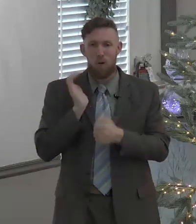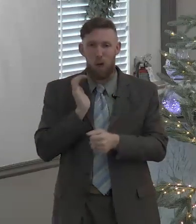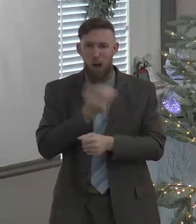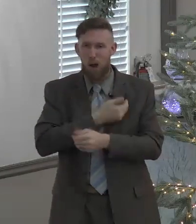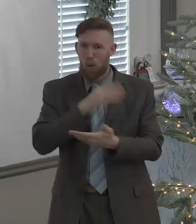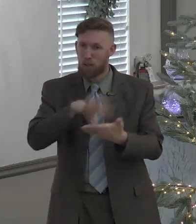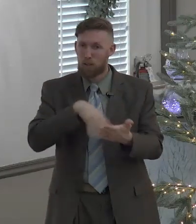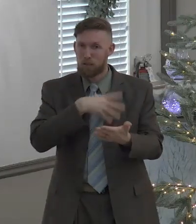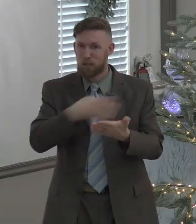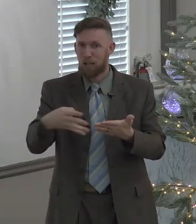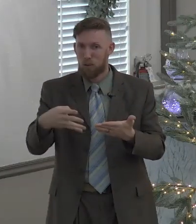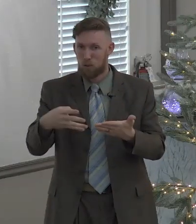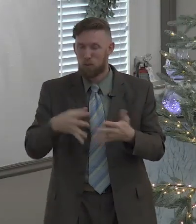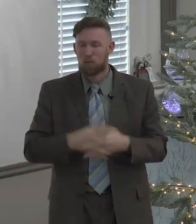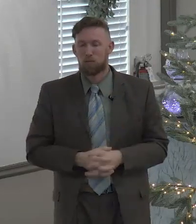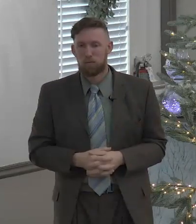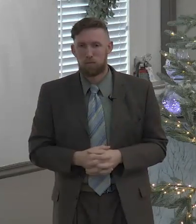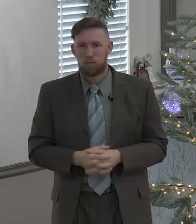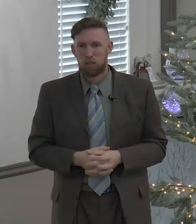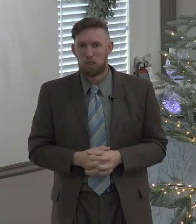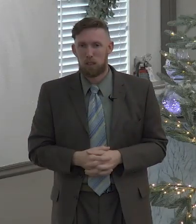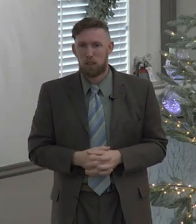our schedule.